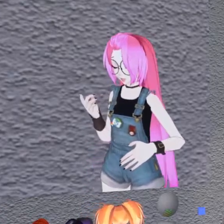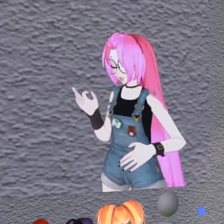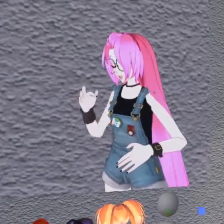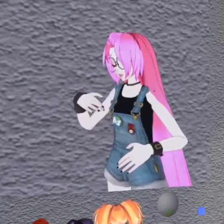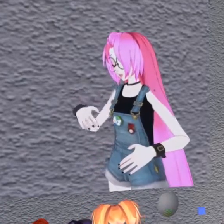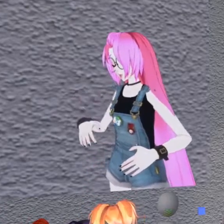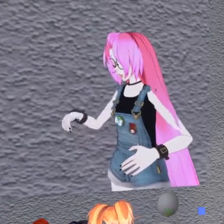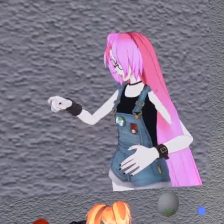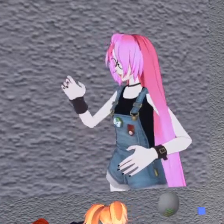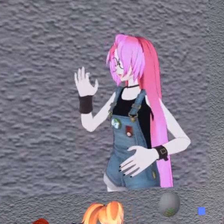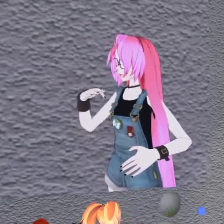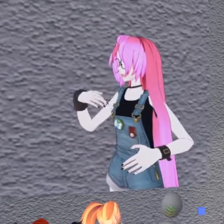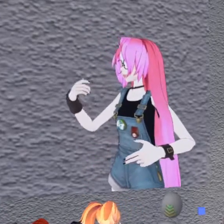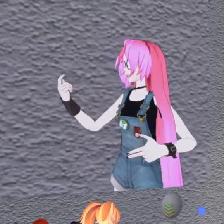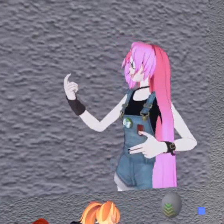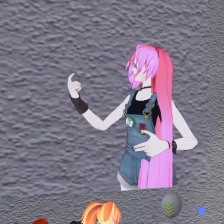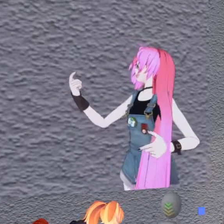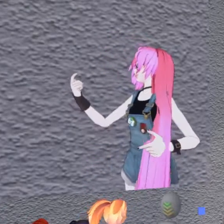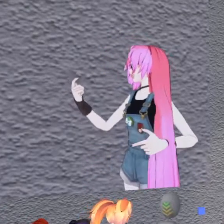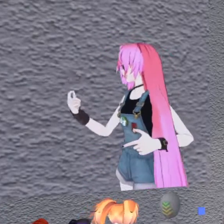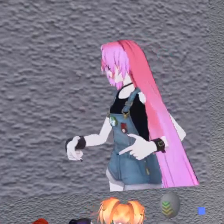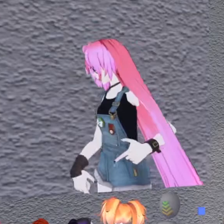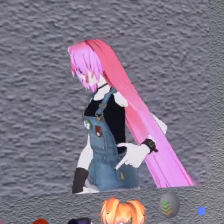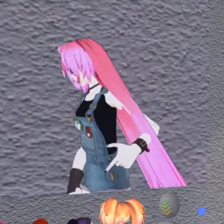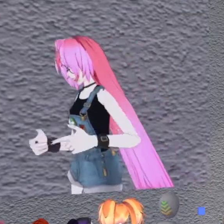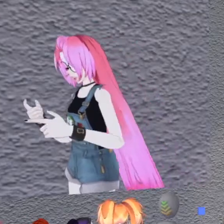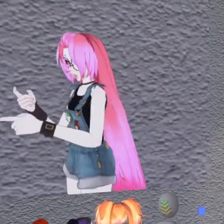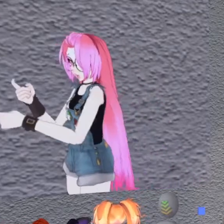weird. You're weird. I'm kidding. Okay.